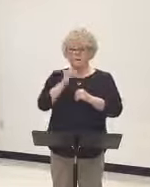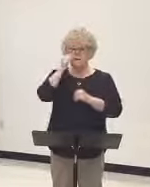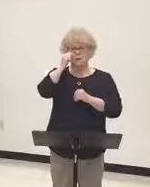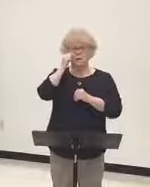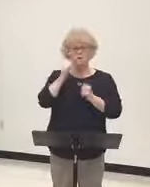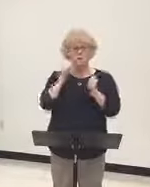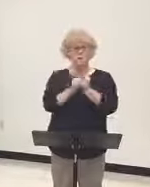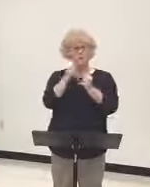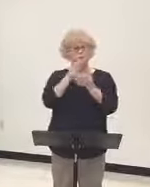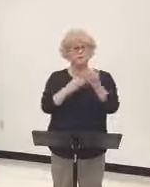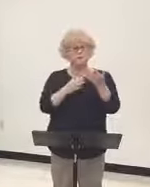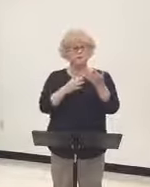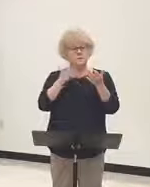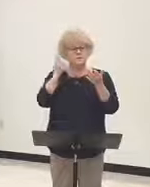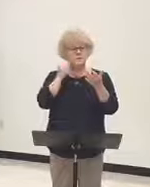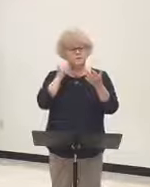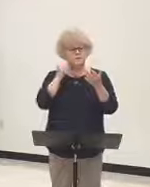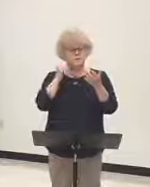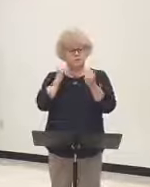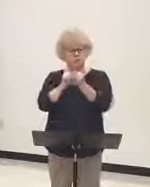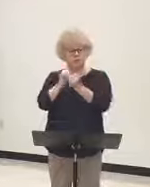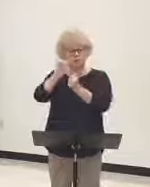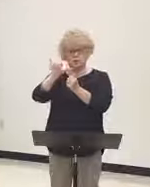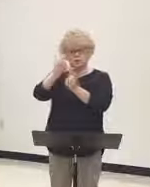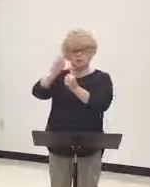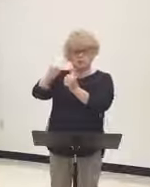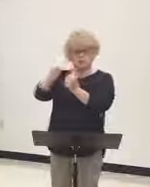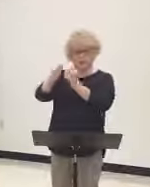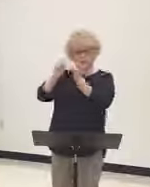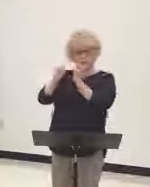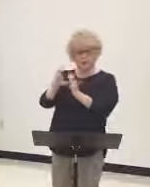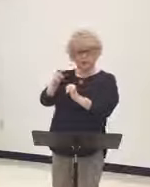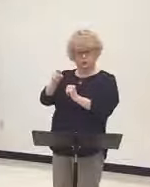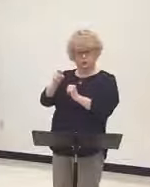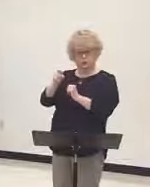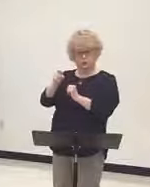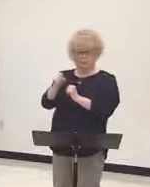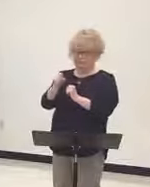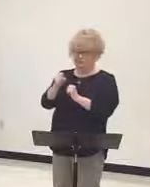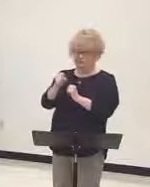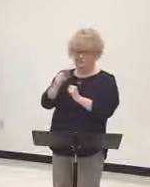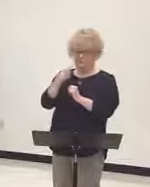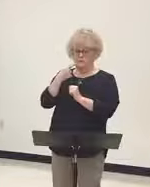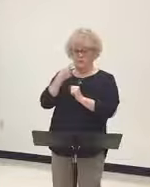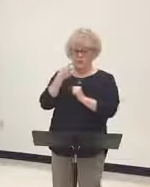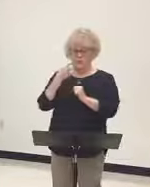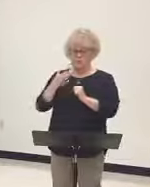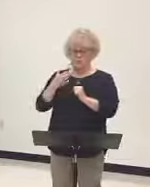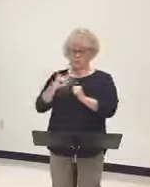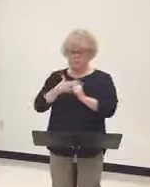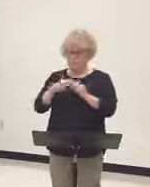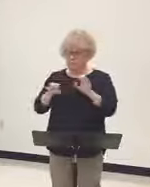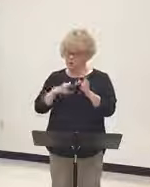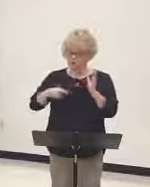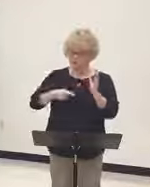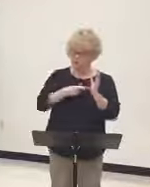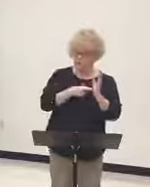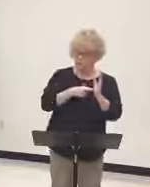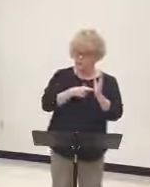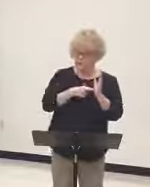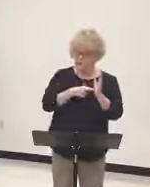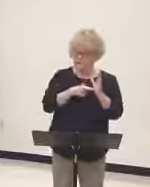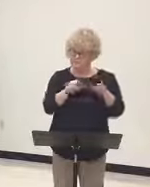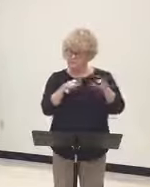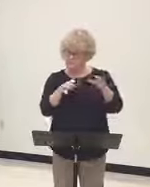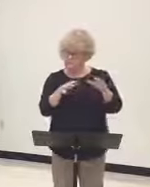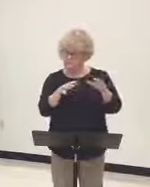of the experience I've had with the Jesuit professors, I must say that while I was happy to do a retreat, I went